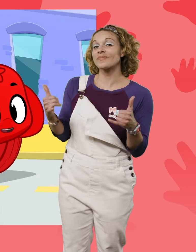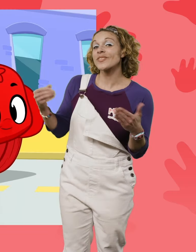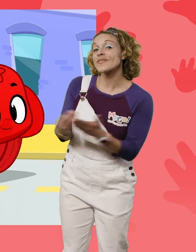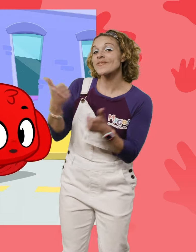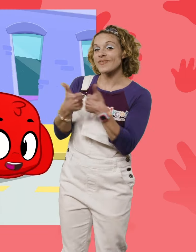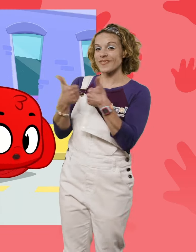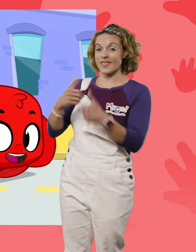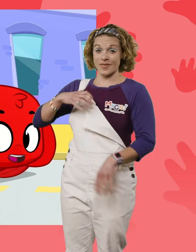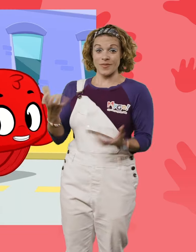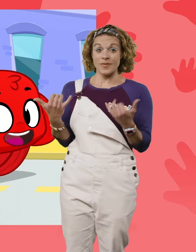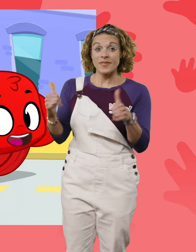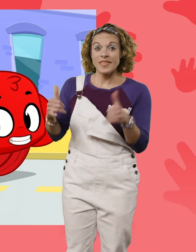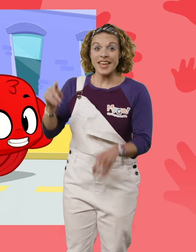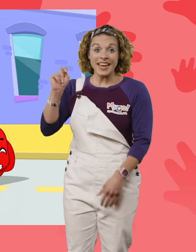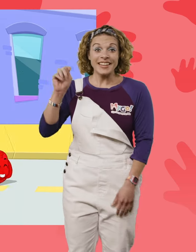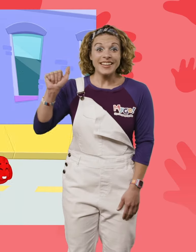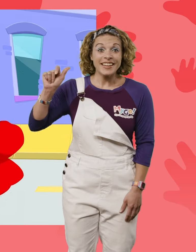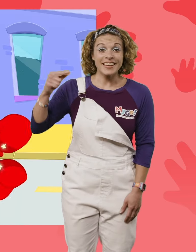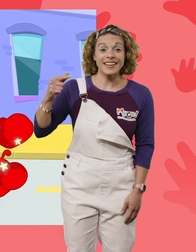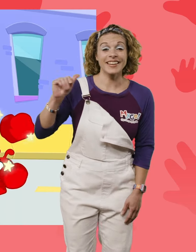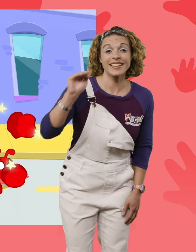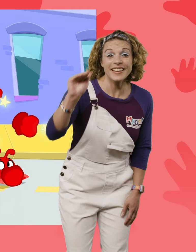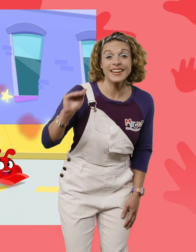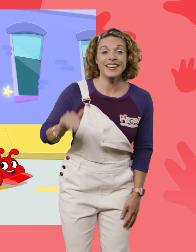play a new game. Morphle wanna play a tag.